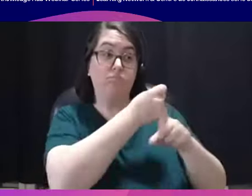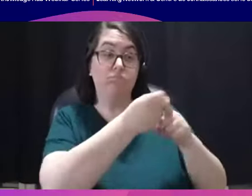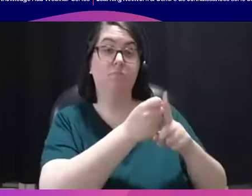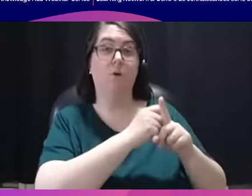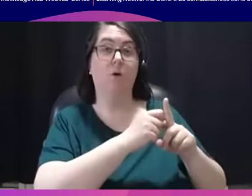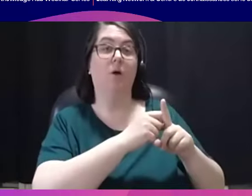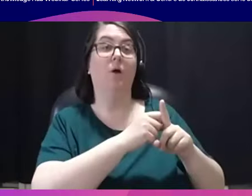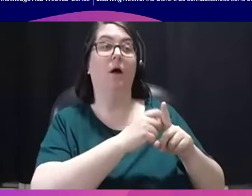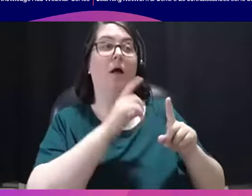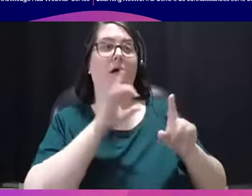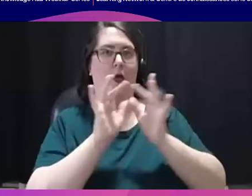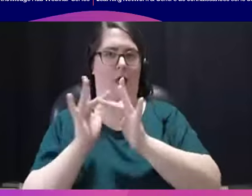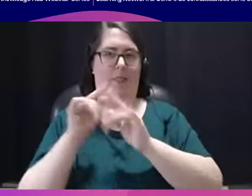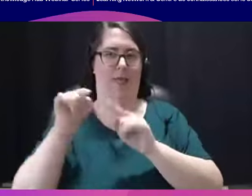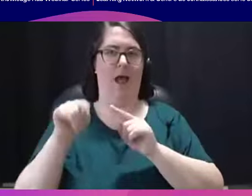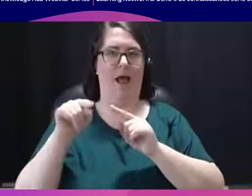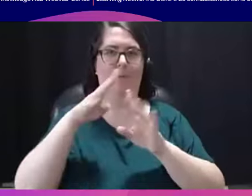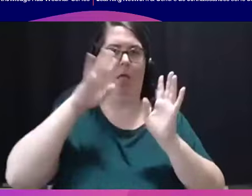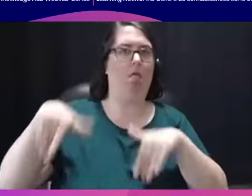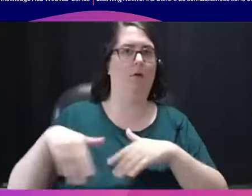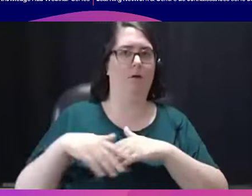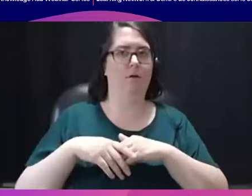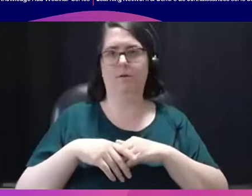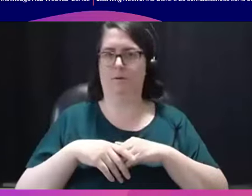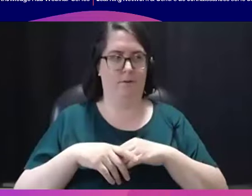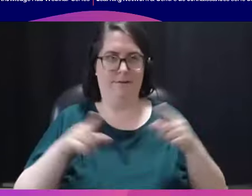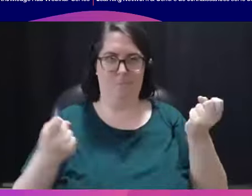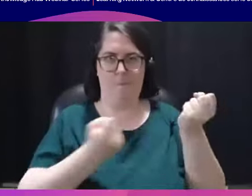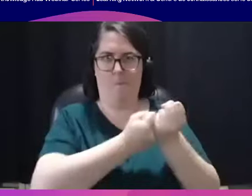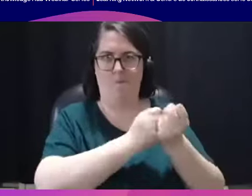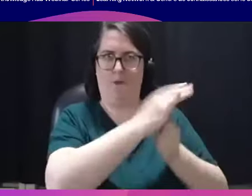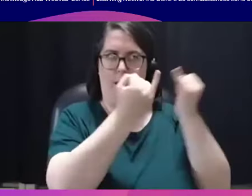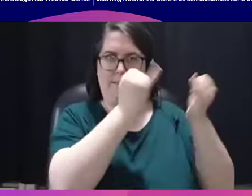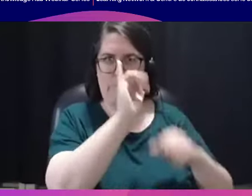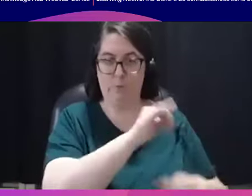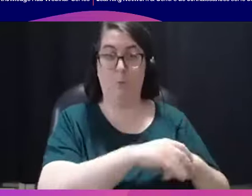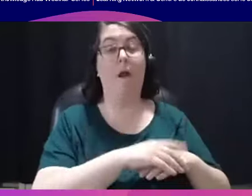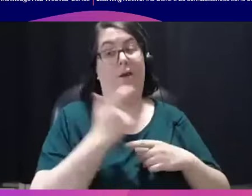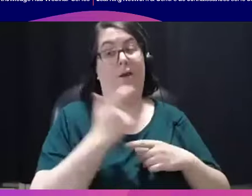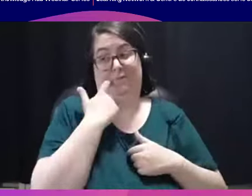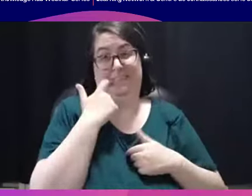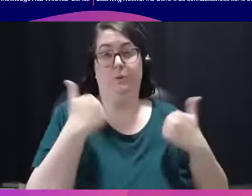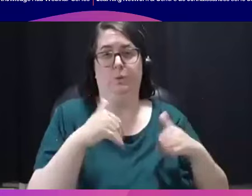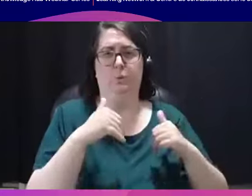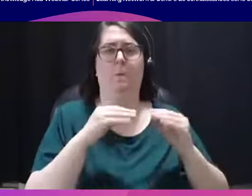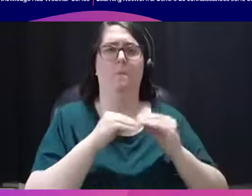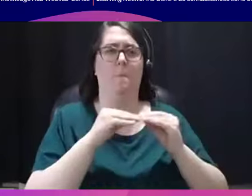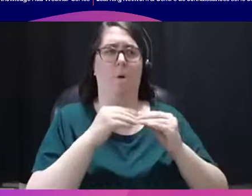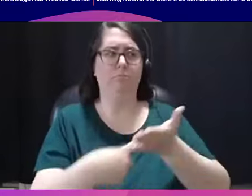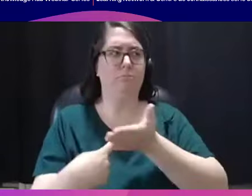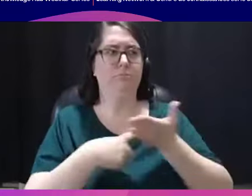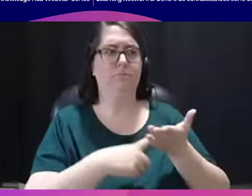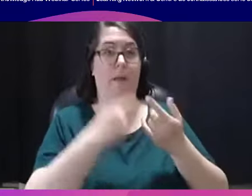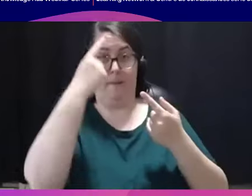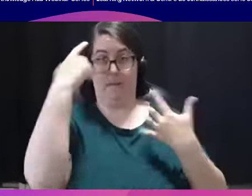connectedness of the online network that underpins their radicalization. And more recently, there's greater discourse on how the ideas of mental health